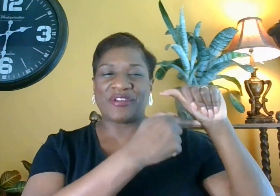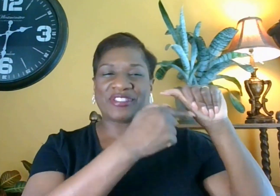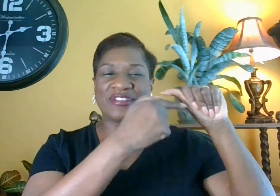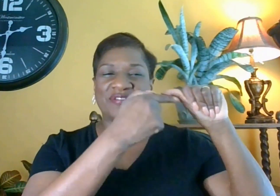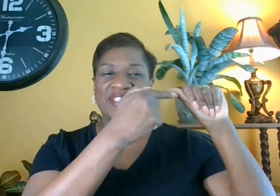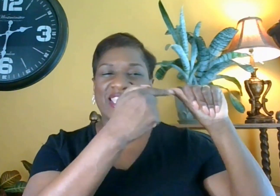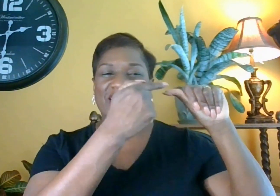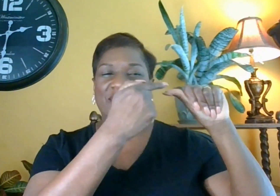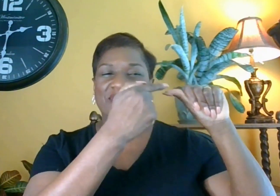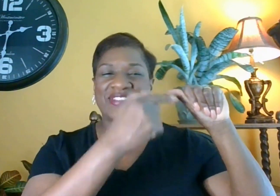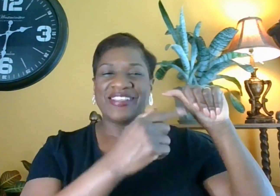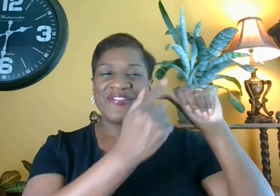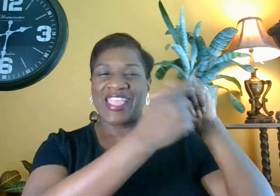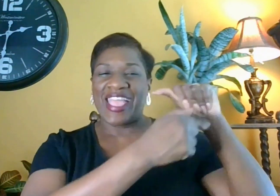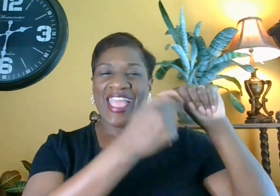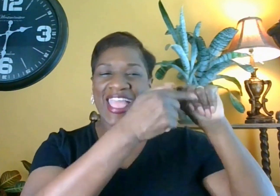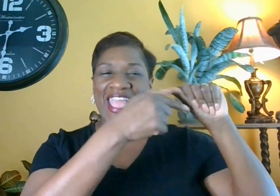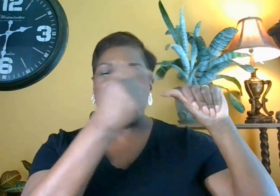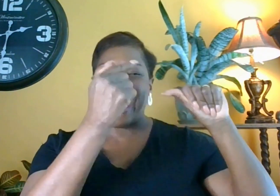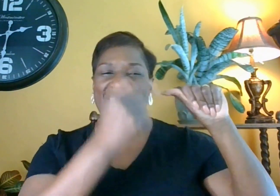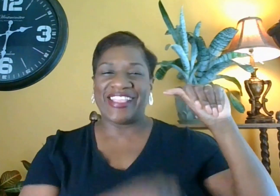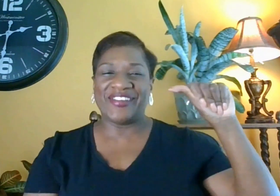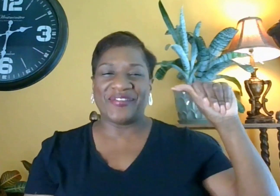there's the little tail. A.